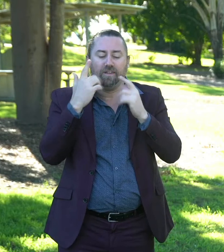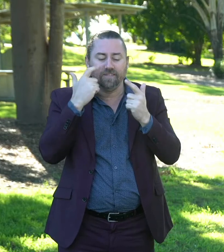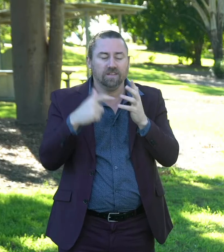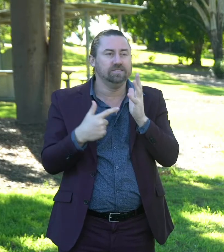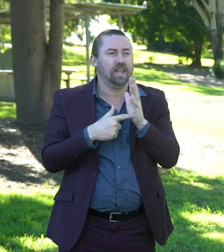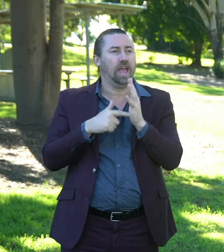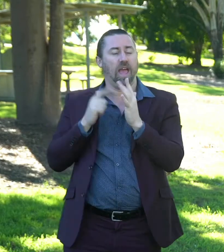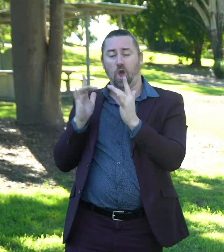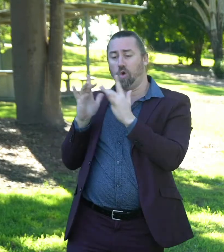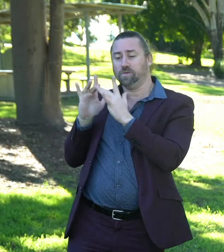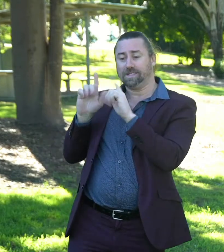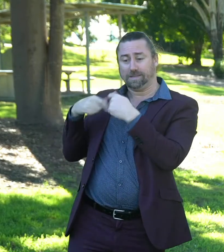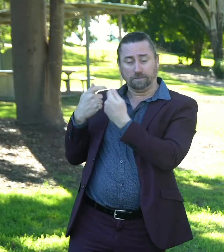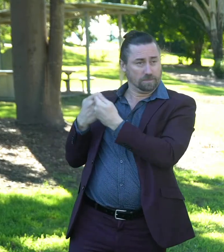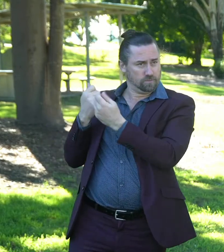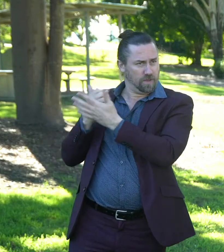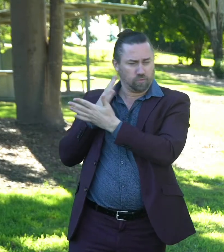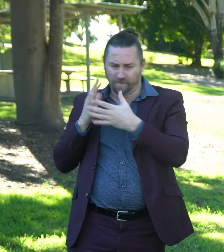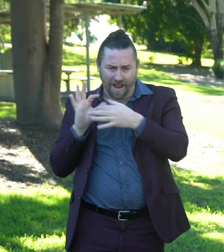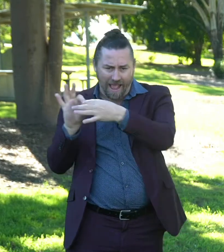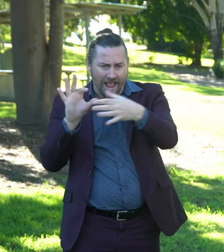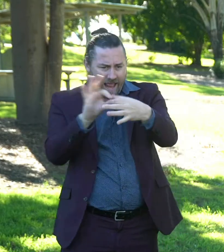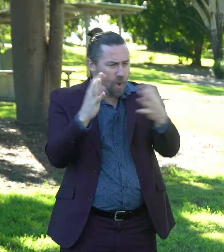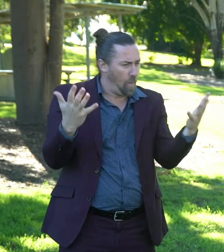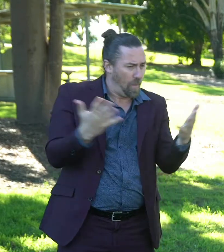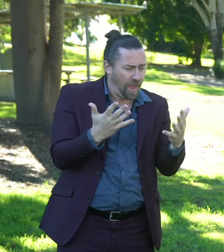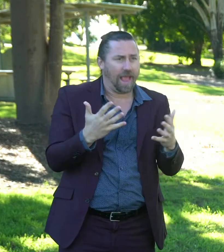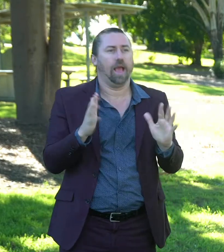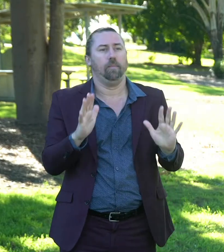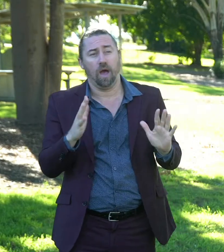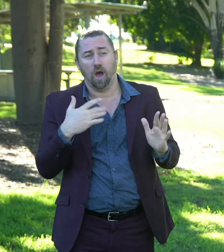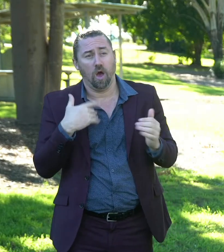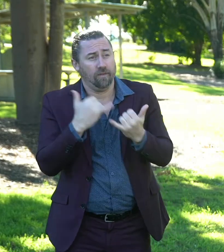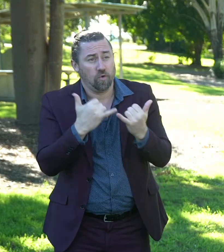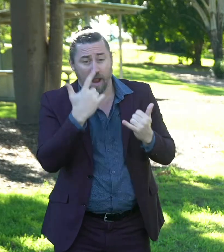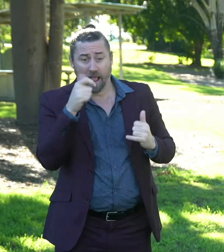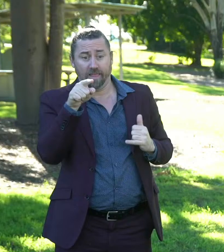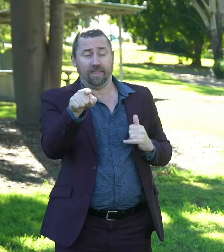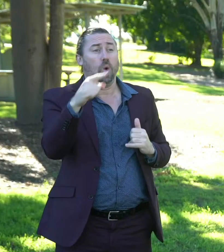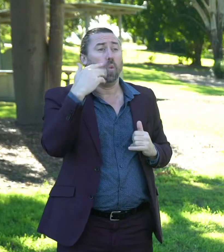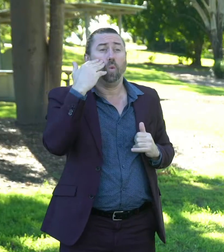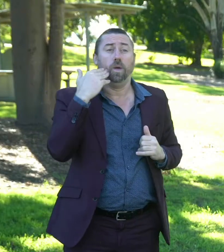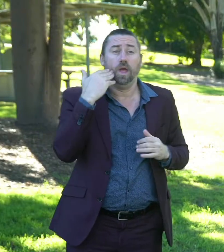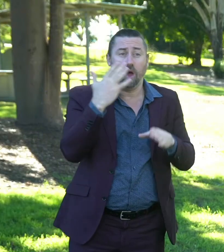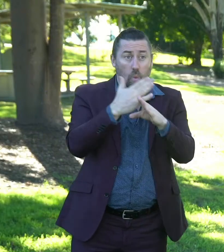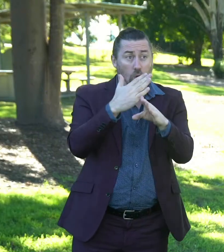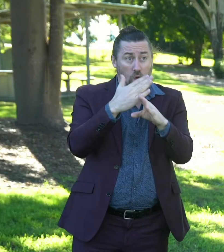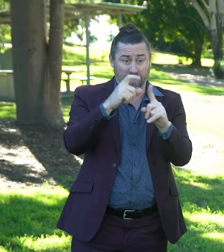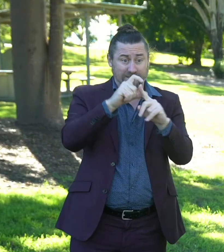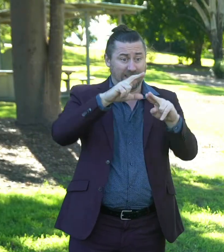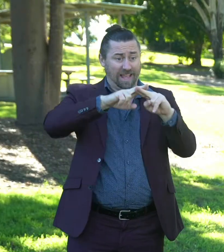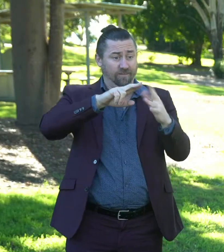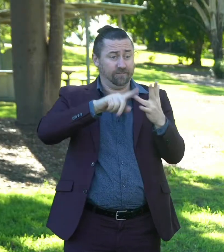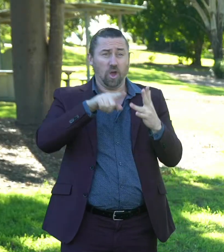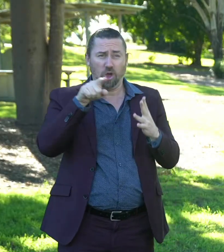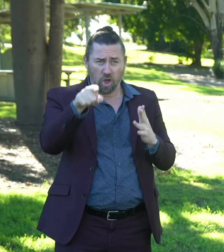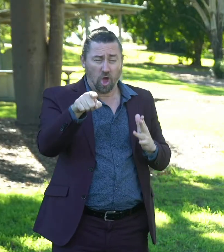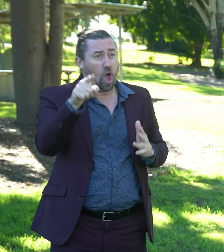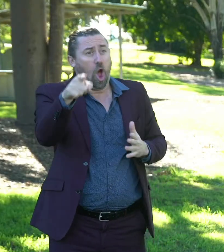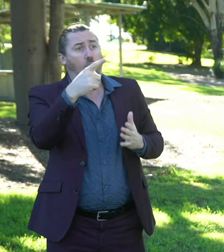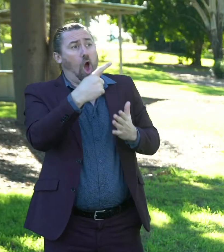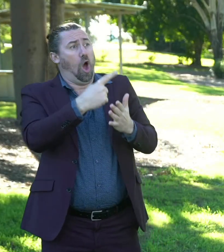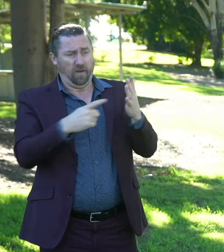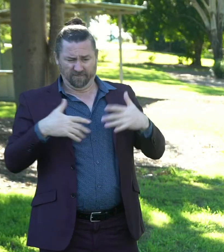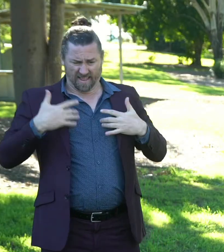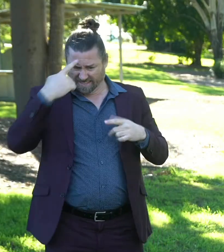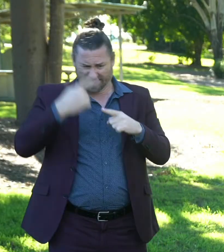contact tracers, and I need to sort it all through. But I'm very grateful to this worker. So she works at DFO, and because of that,